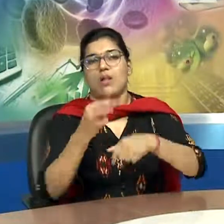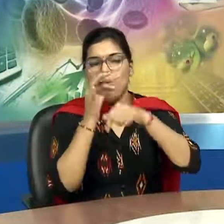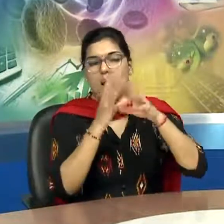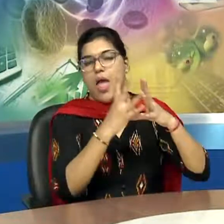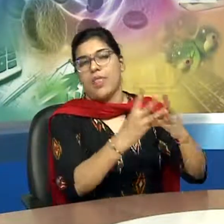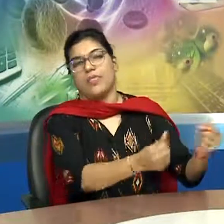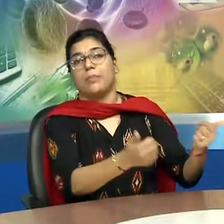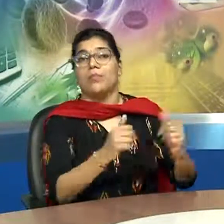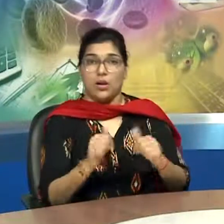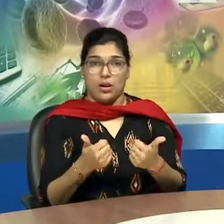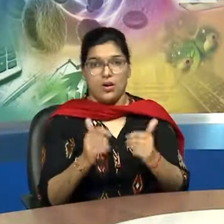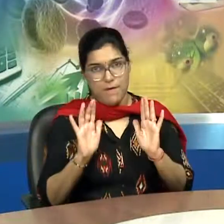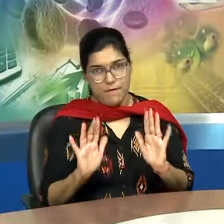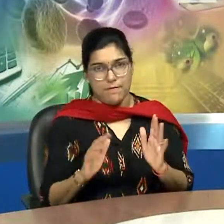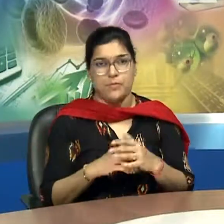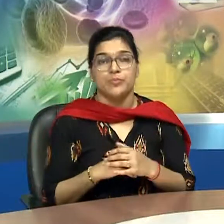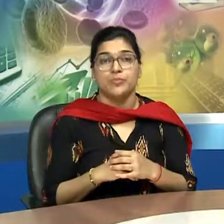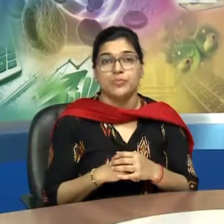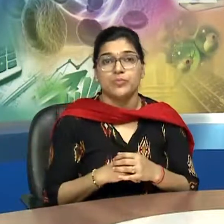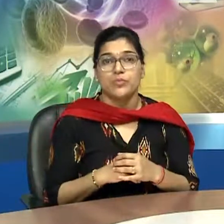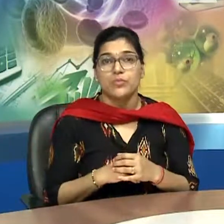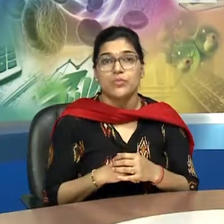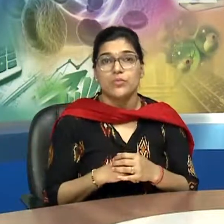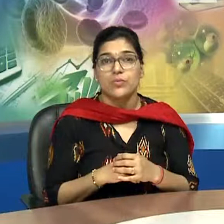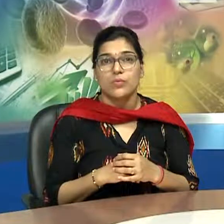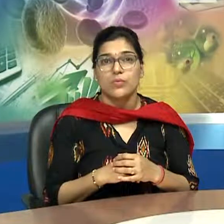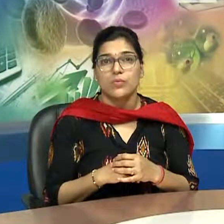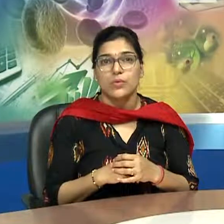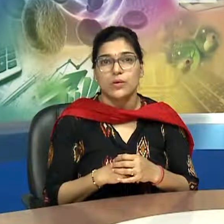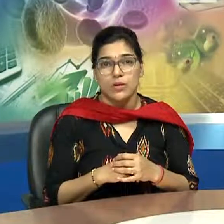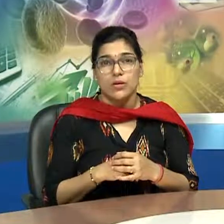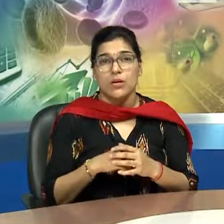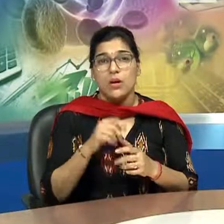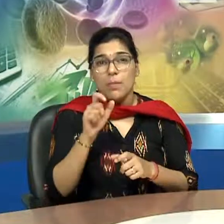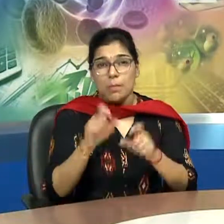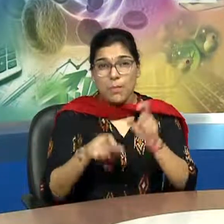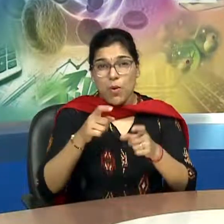discomforts, but they do not receive any further treatment,